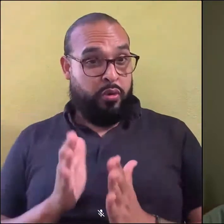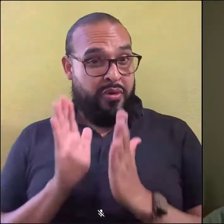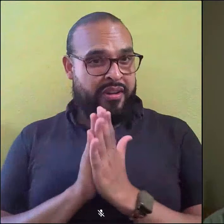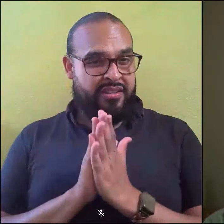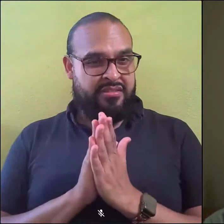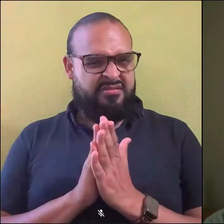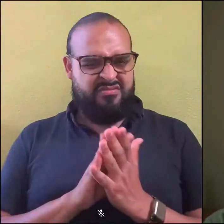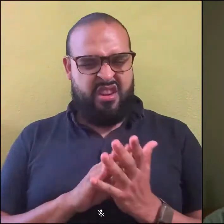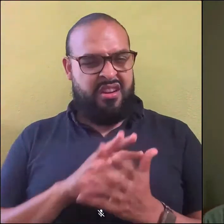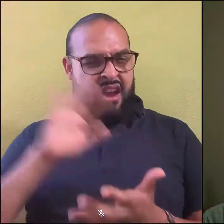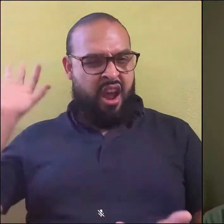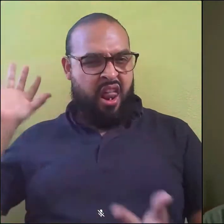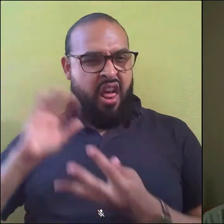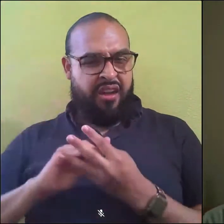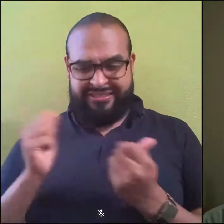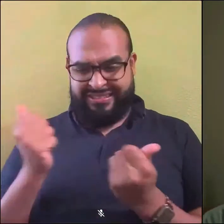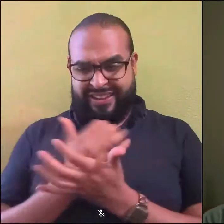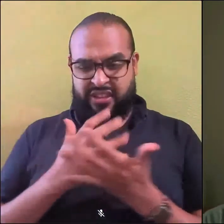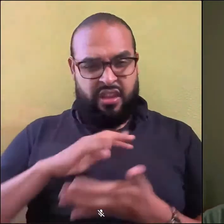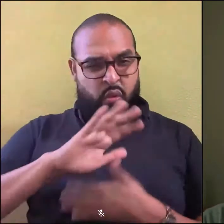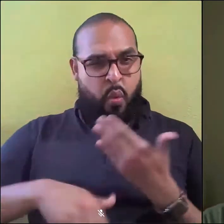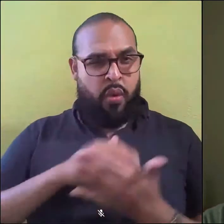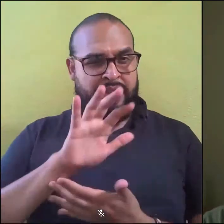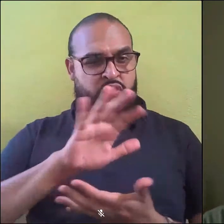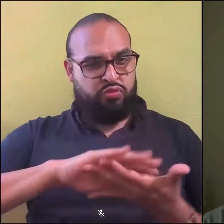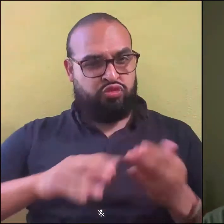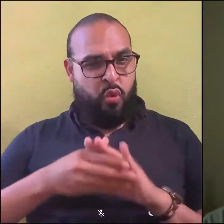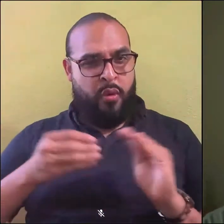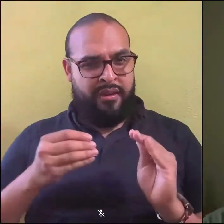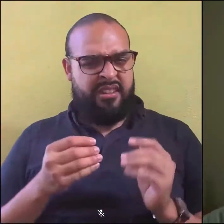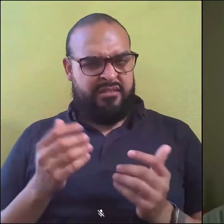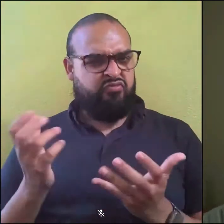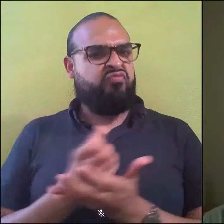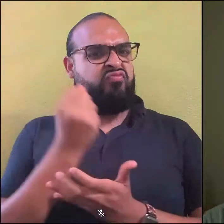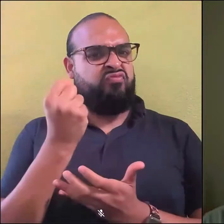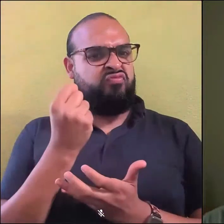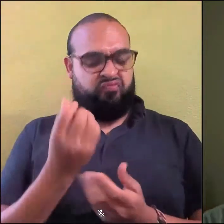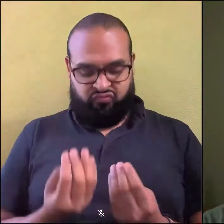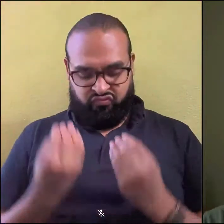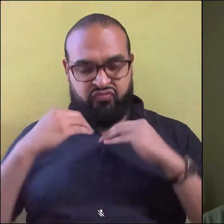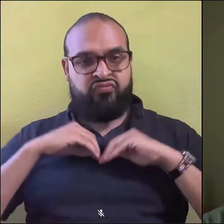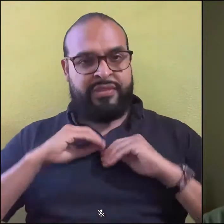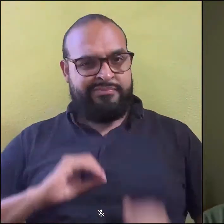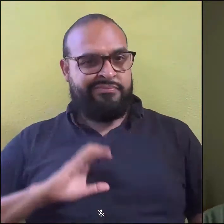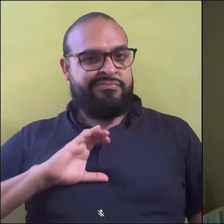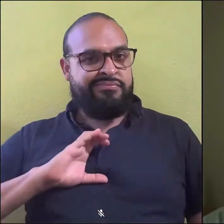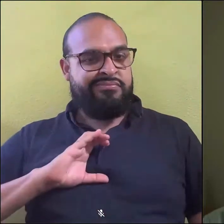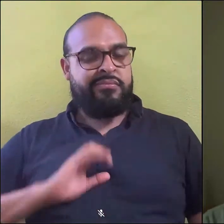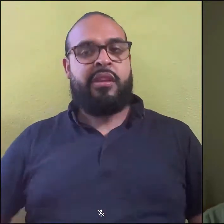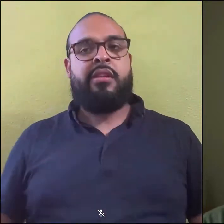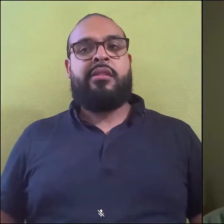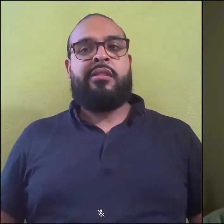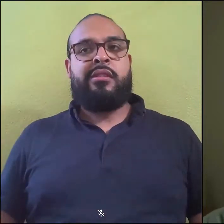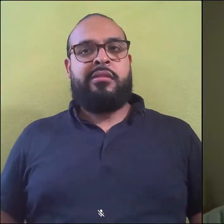of self. Look for your story to be a source of inspiration, a source